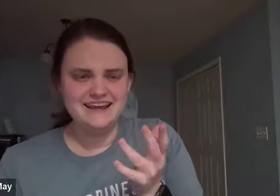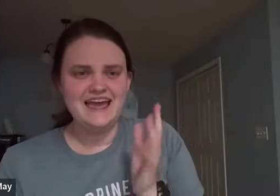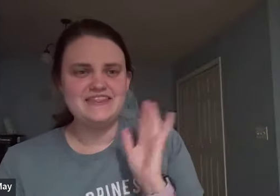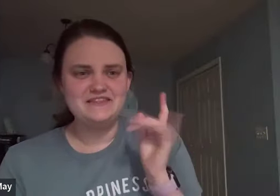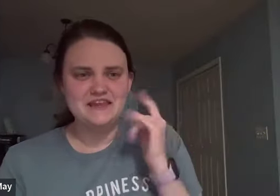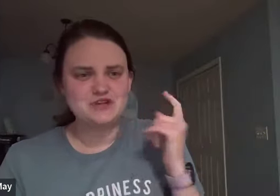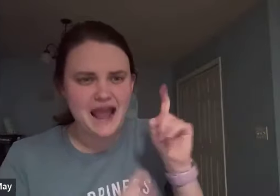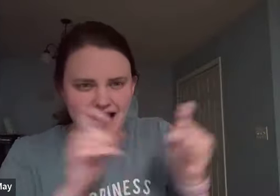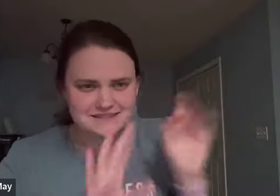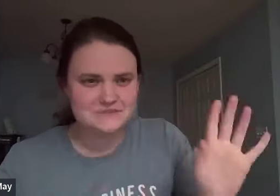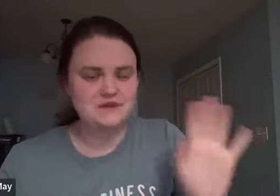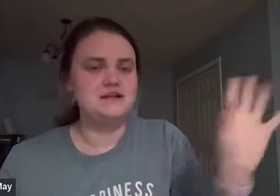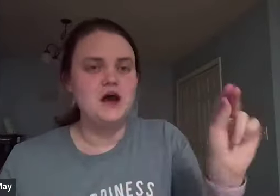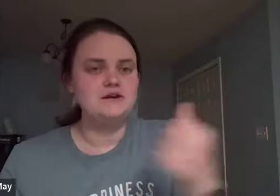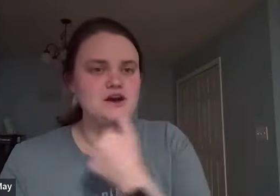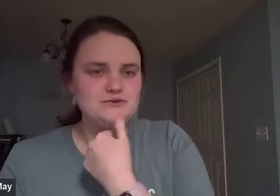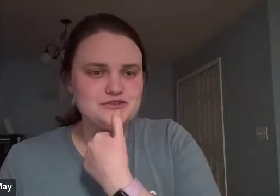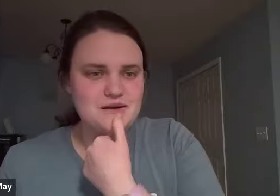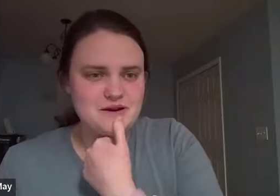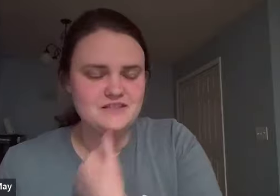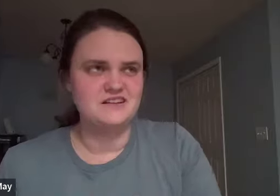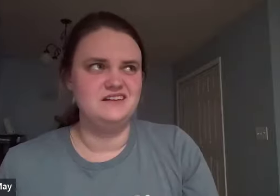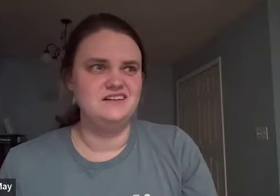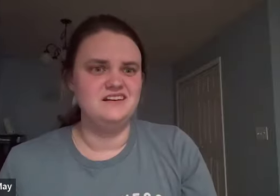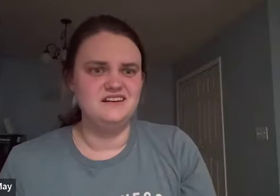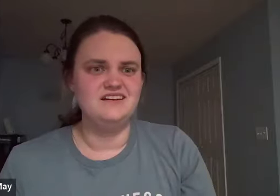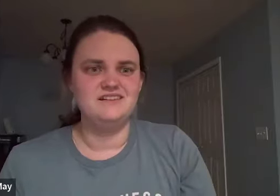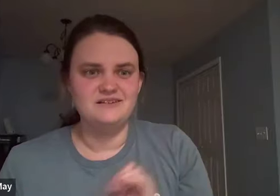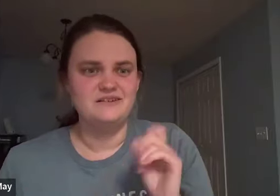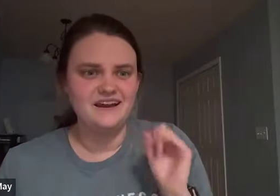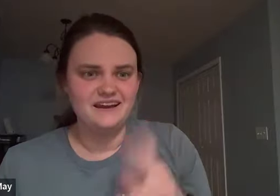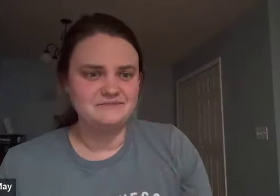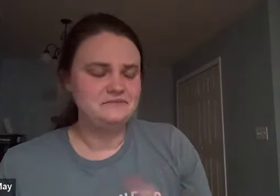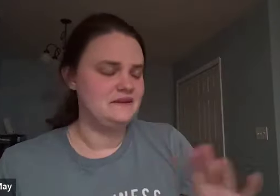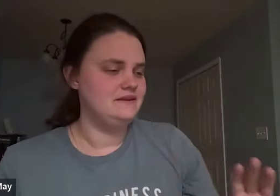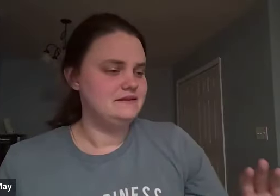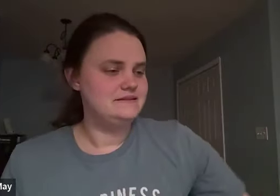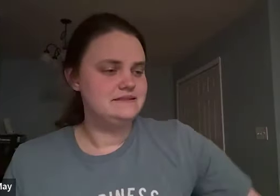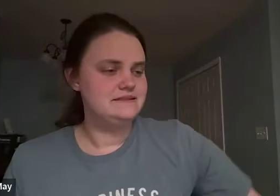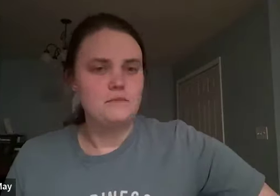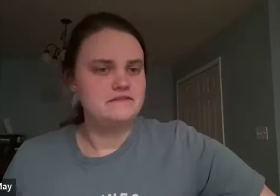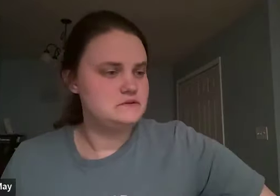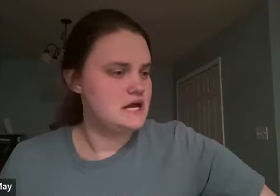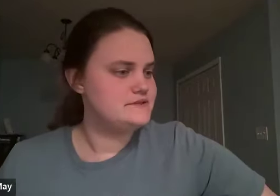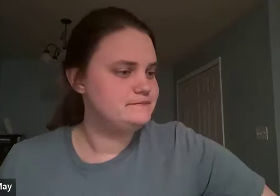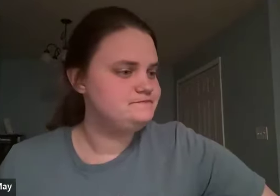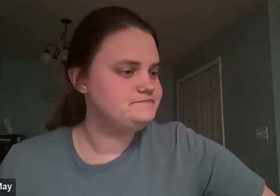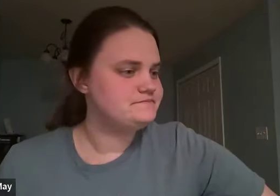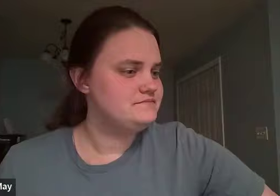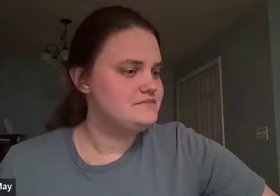And then they think I'm trying to ask something. I'm like, no, strawberry. And they're like, oh, okay. It's caught me a few times. All